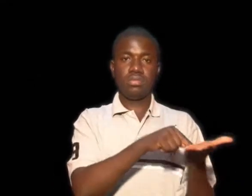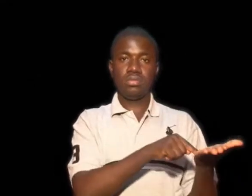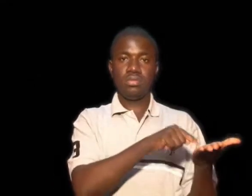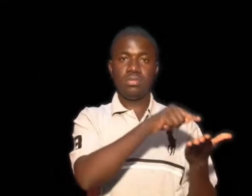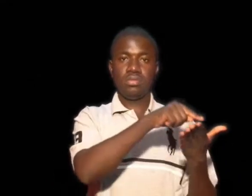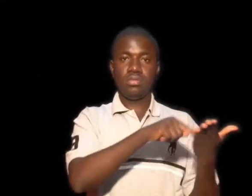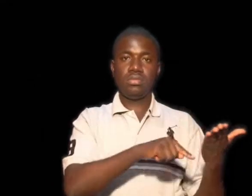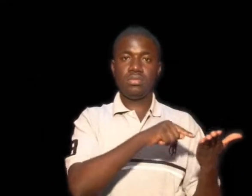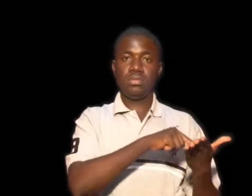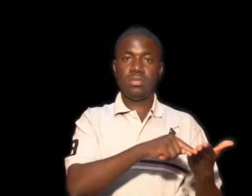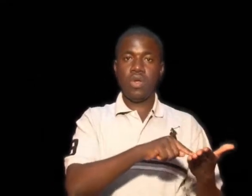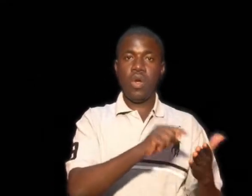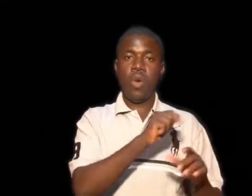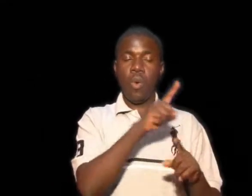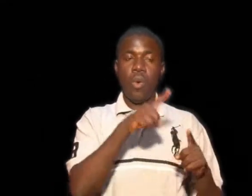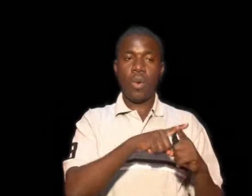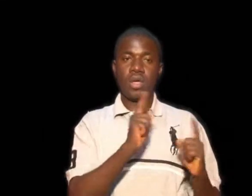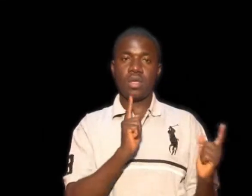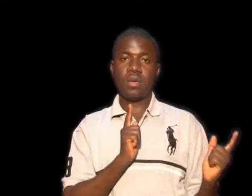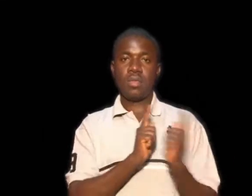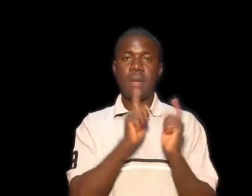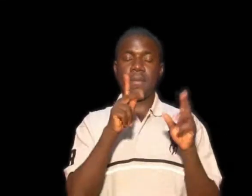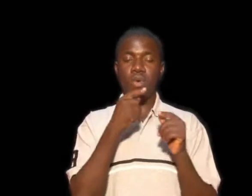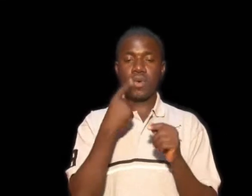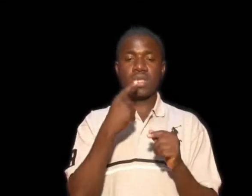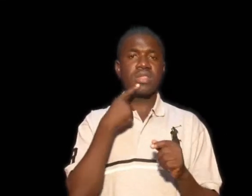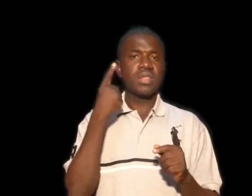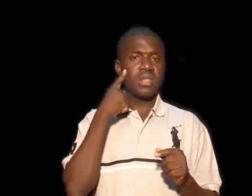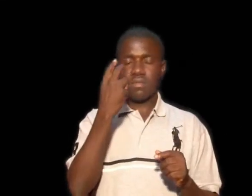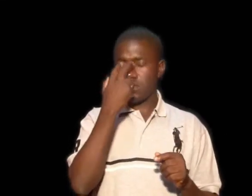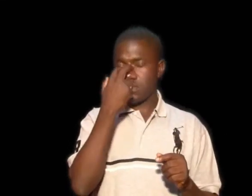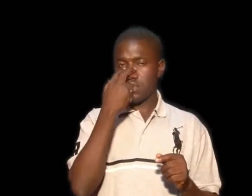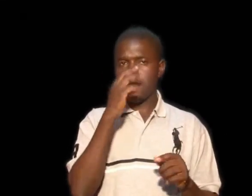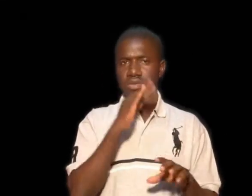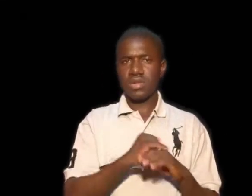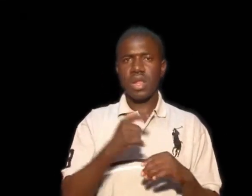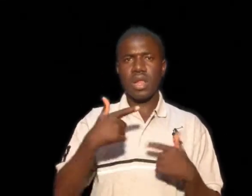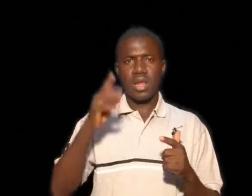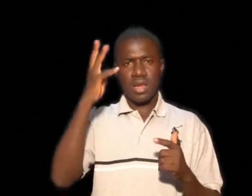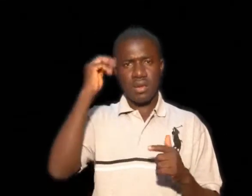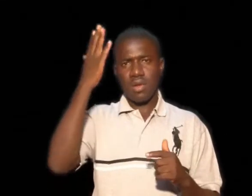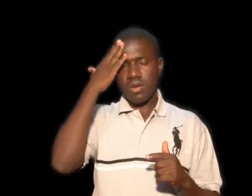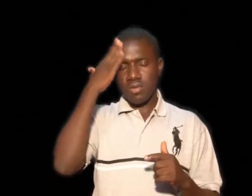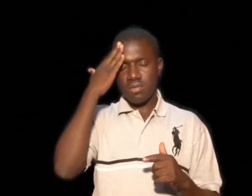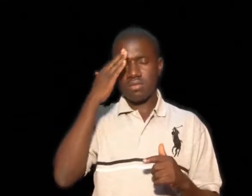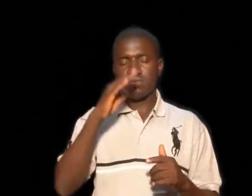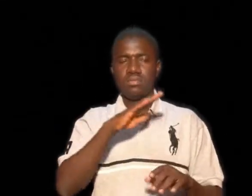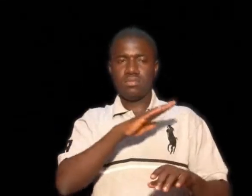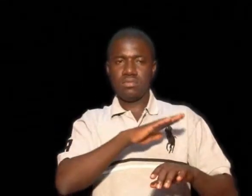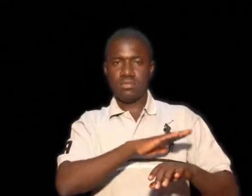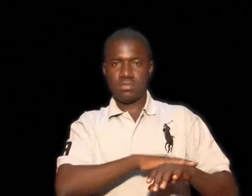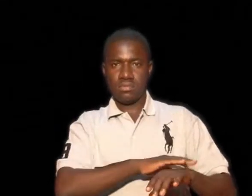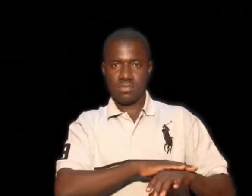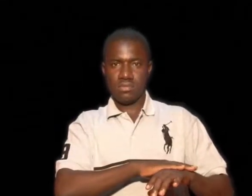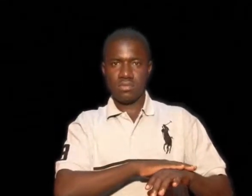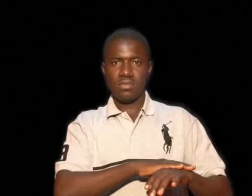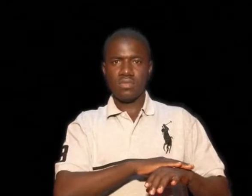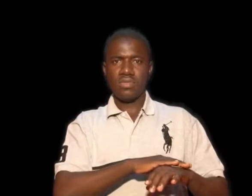When you approach a person who is deaf-blind, let them know by a simple touch on the shoulder or arm that you are